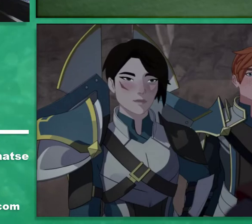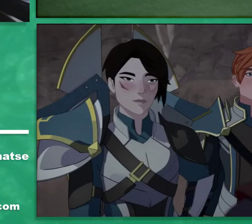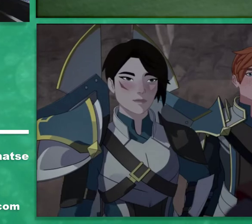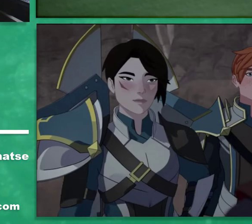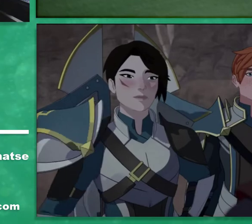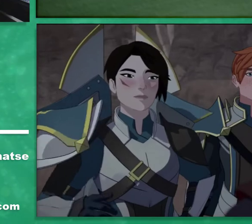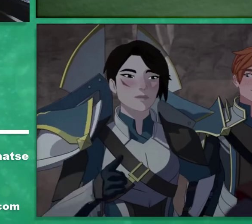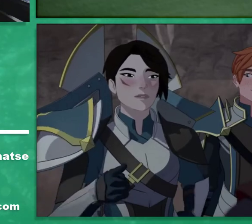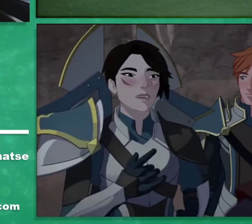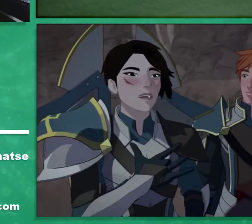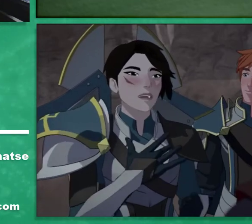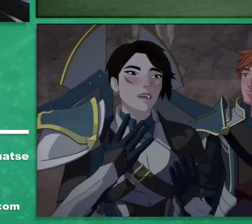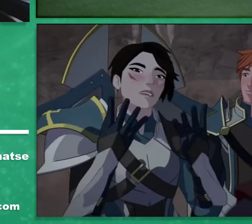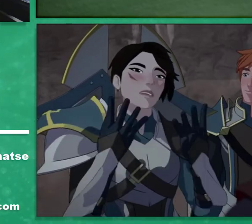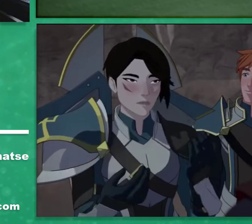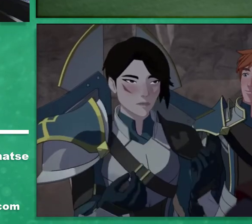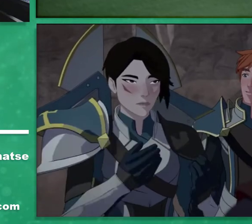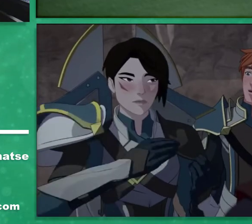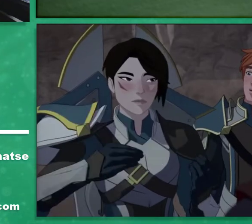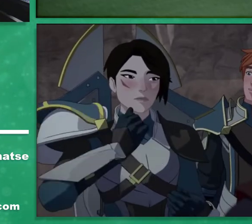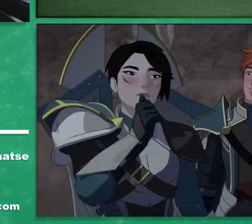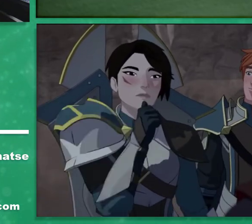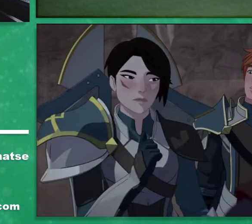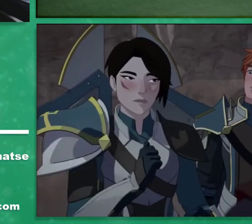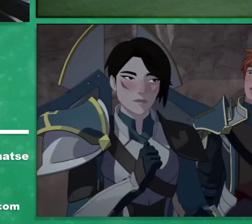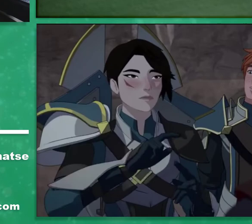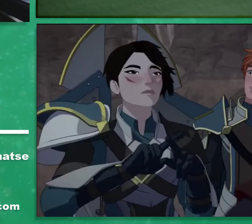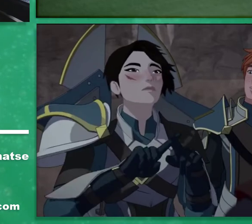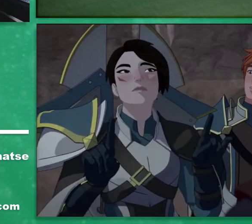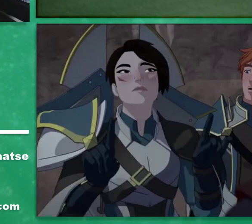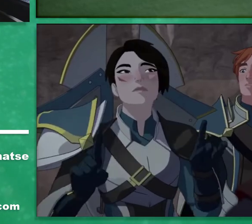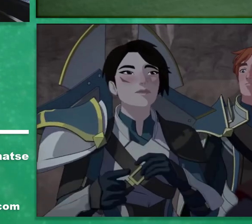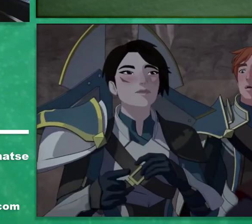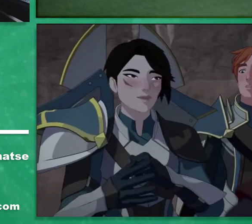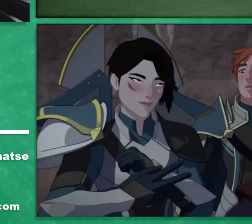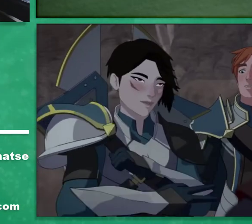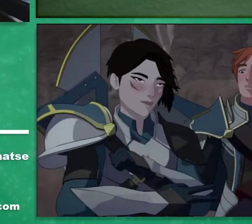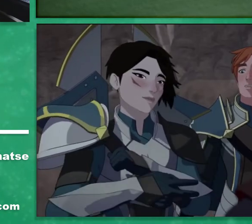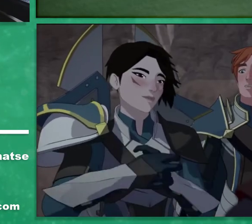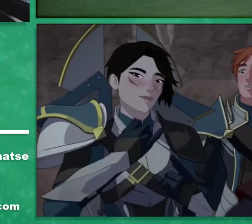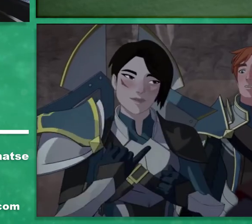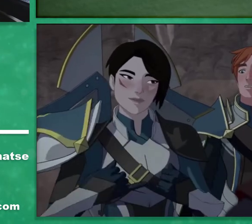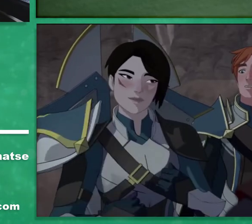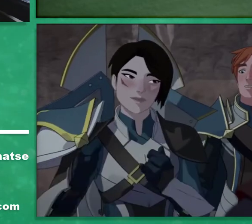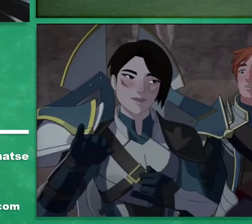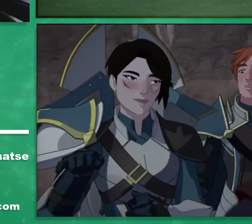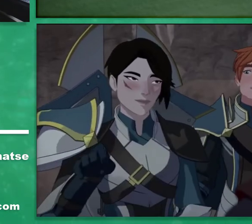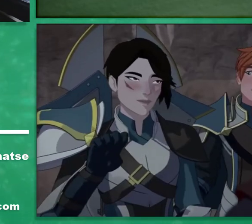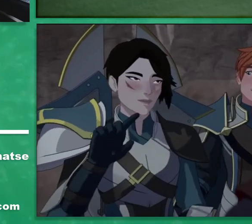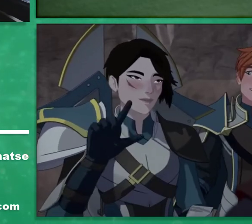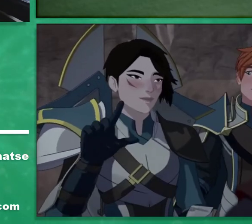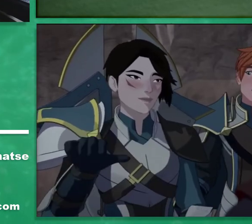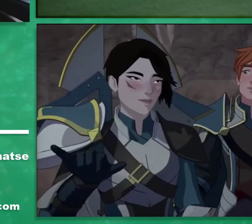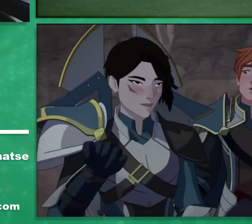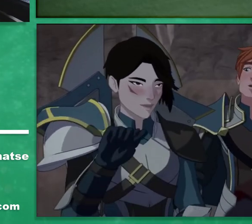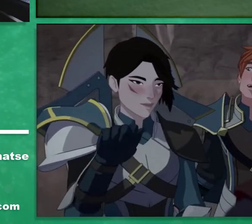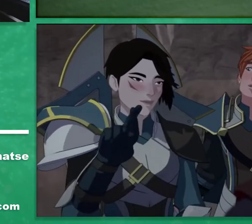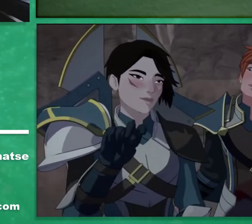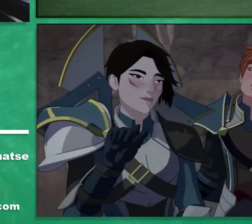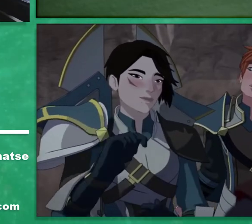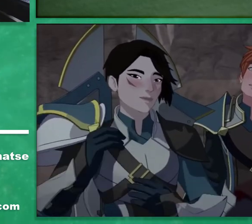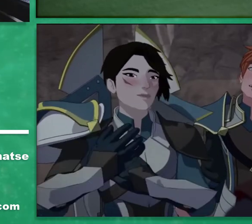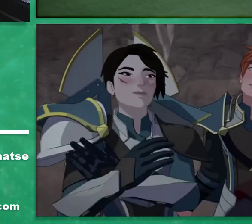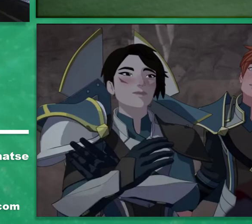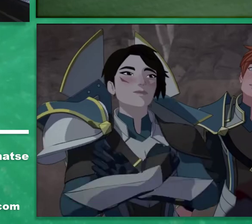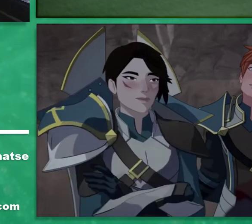in him. You. She was compassionate and patient. Steel. Unless, of course, you